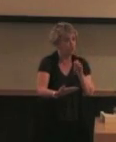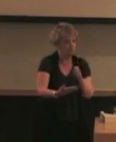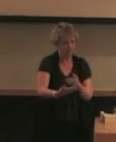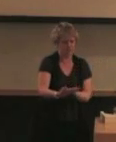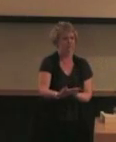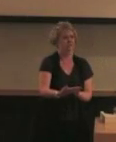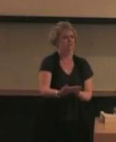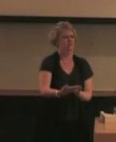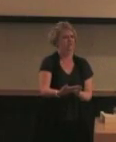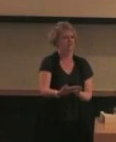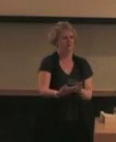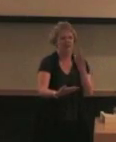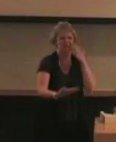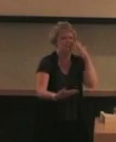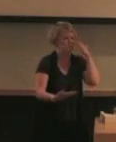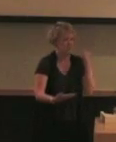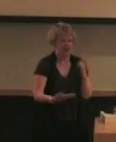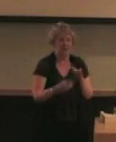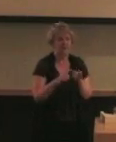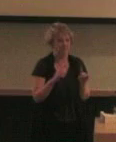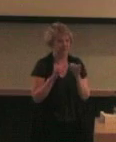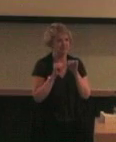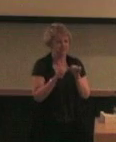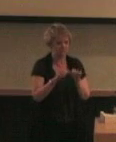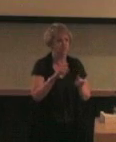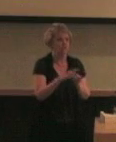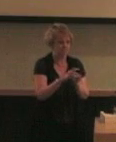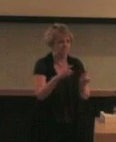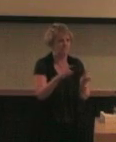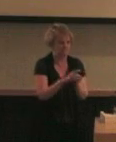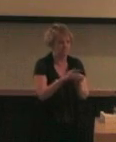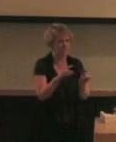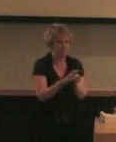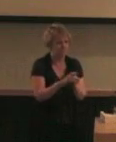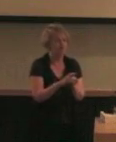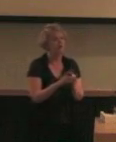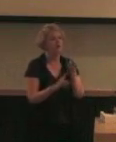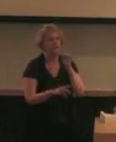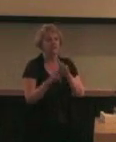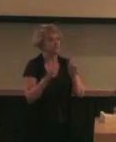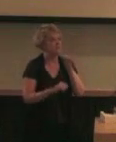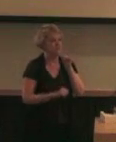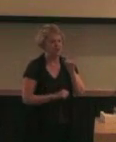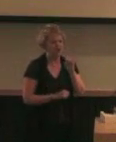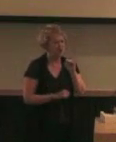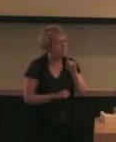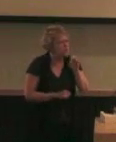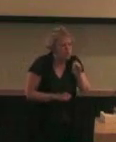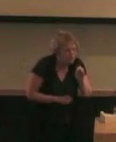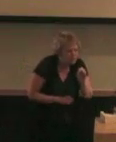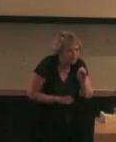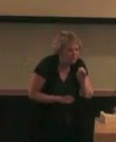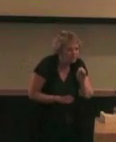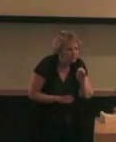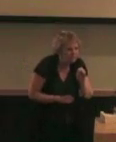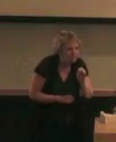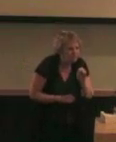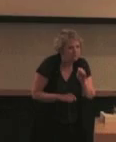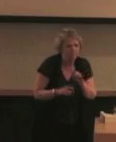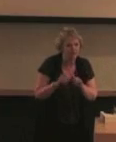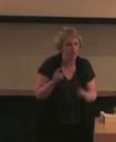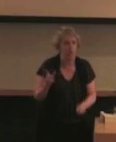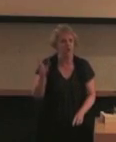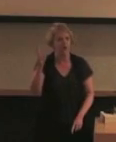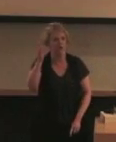facility. I don't know why, but this continues to be an issue. Deaf people are not mute, but because they do not hear spoken